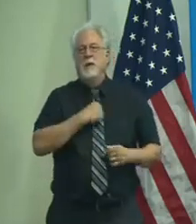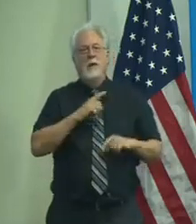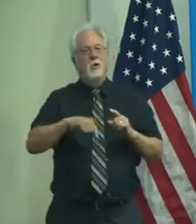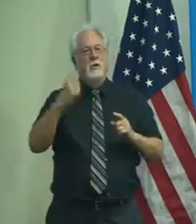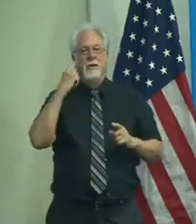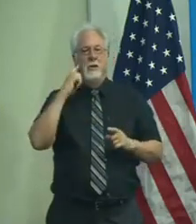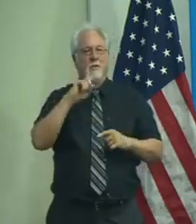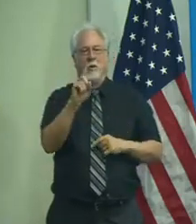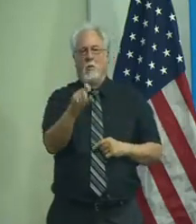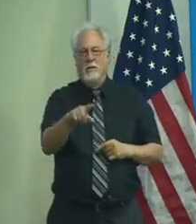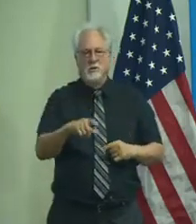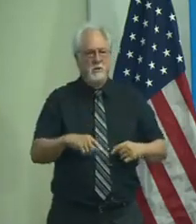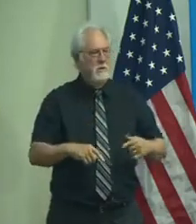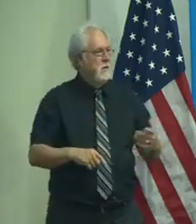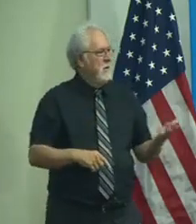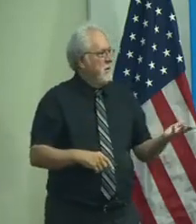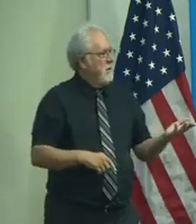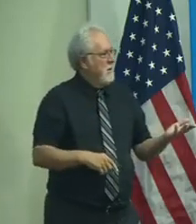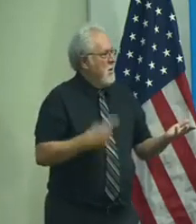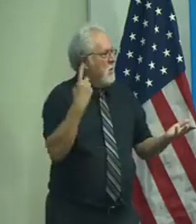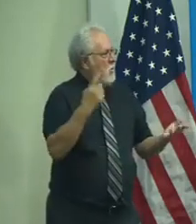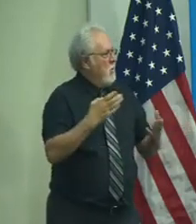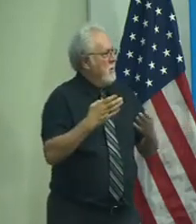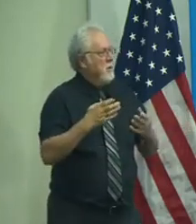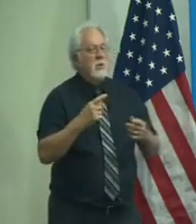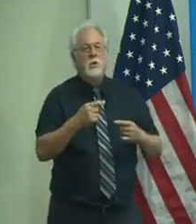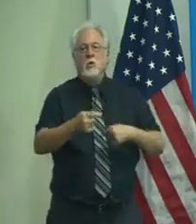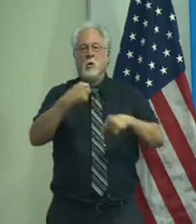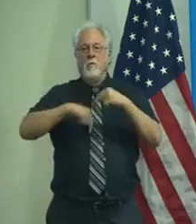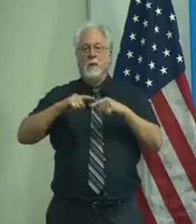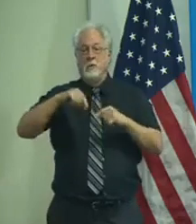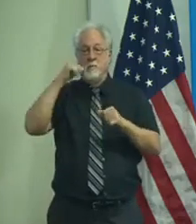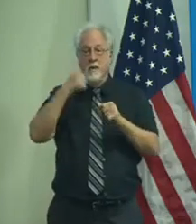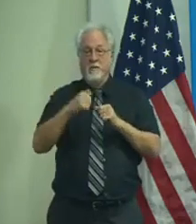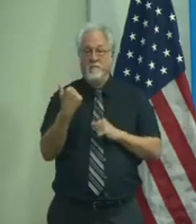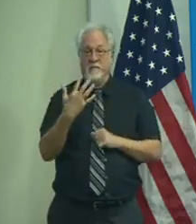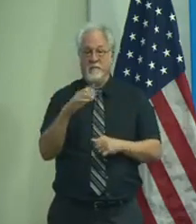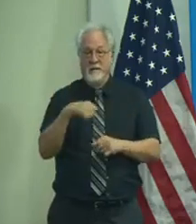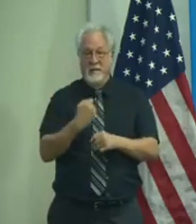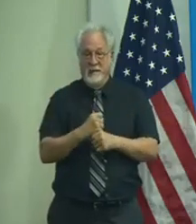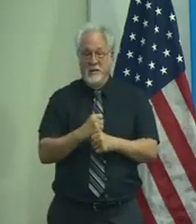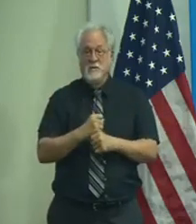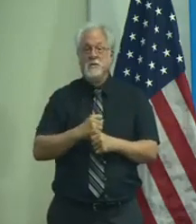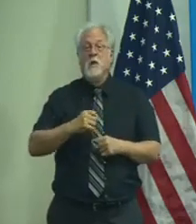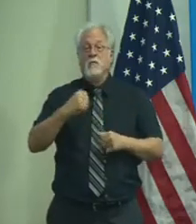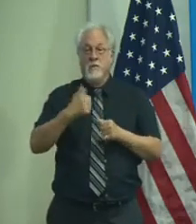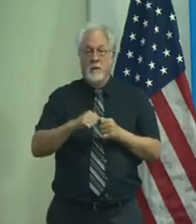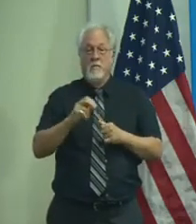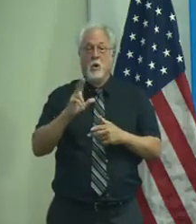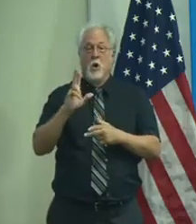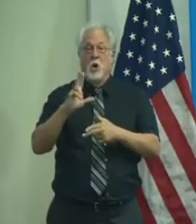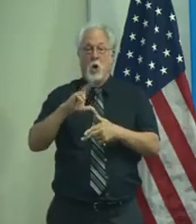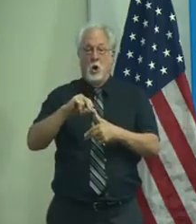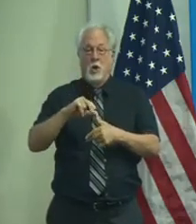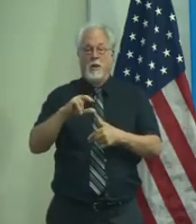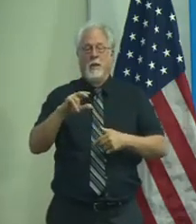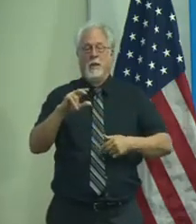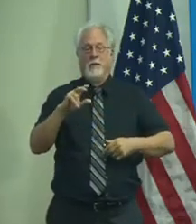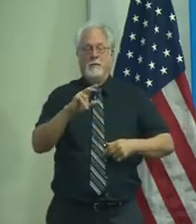and so on the one extreme, you go back in your memory bank 15 years, and you remember Hurricane